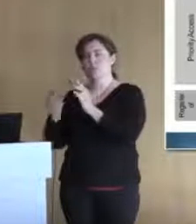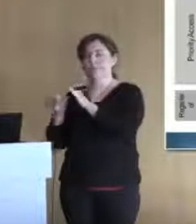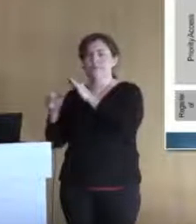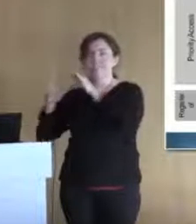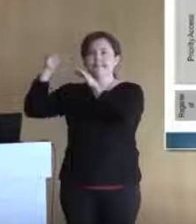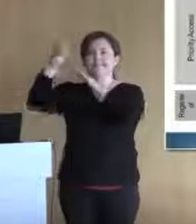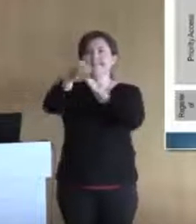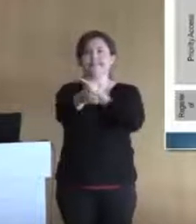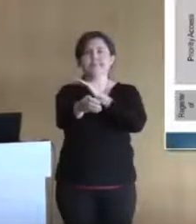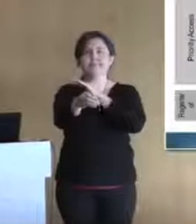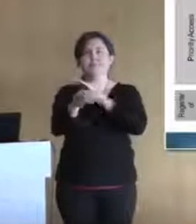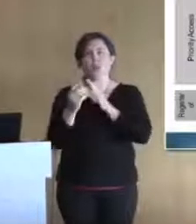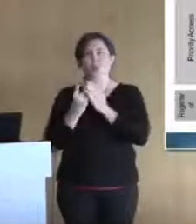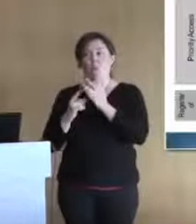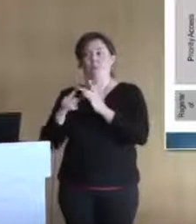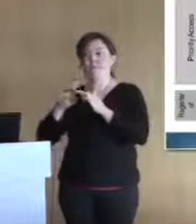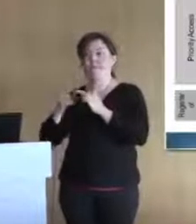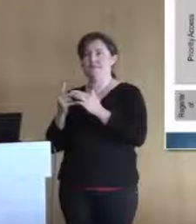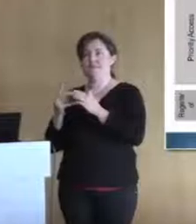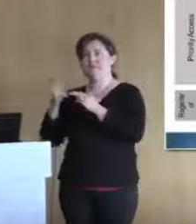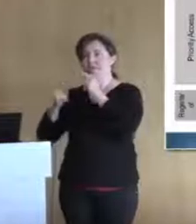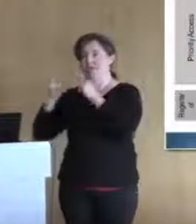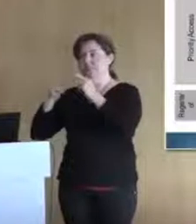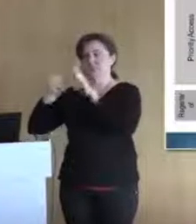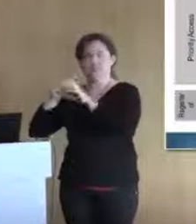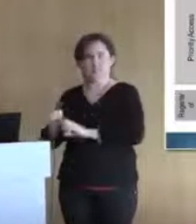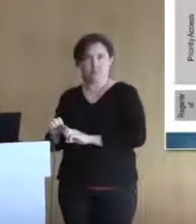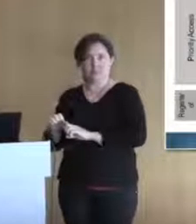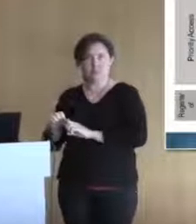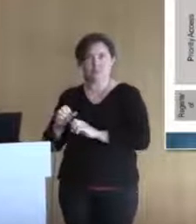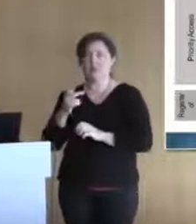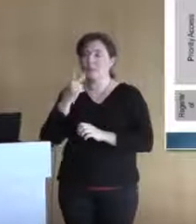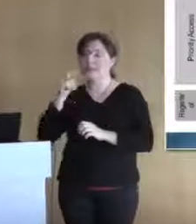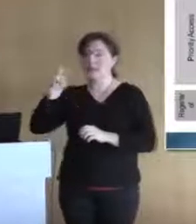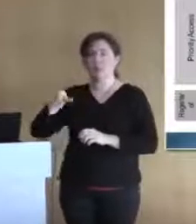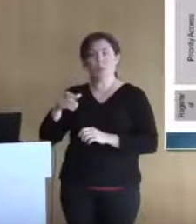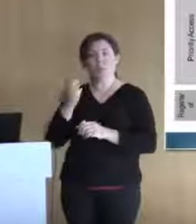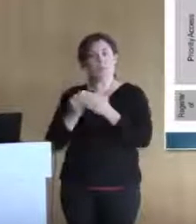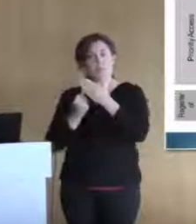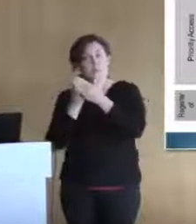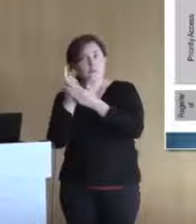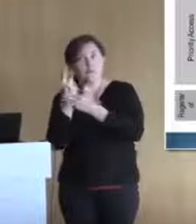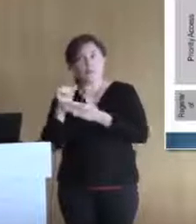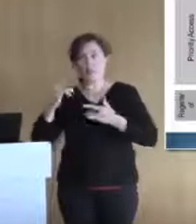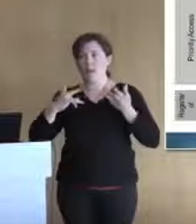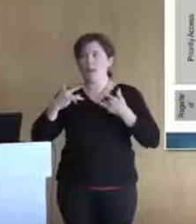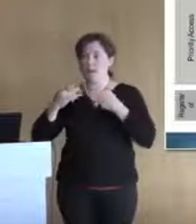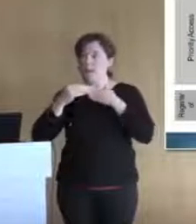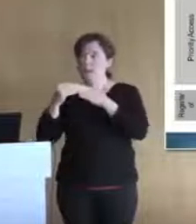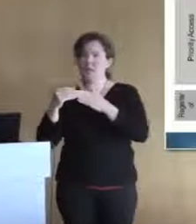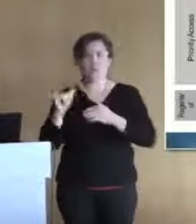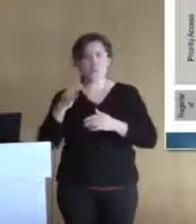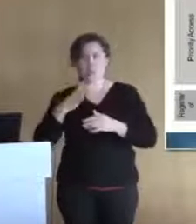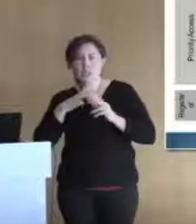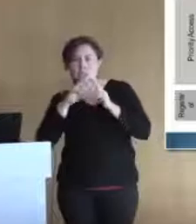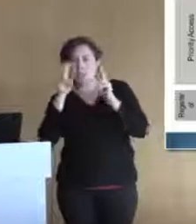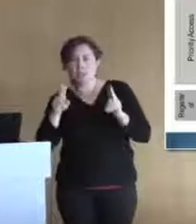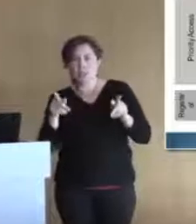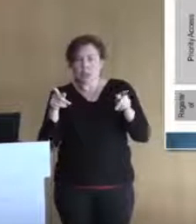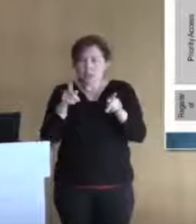unless public housing was knocking your building over to redevelop it, you didn't have a high priority to